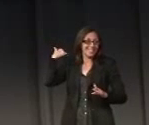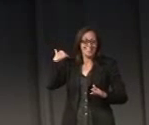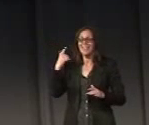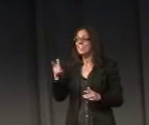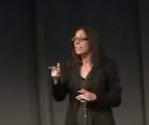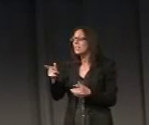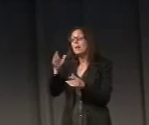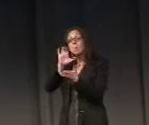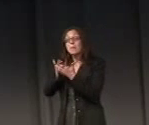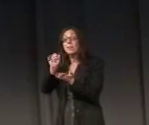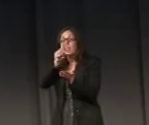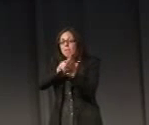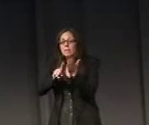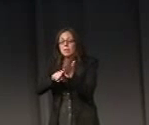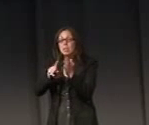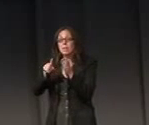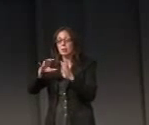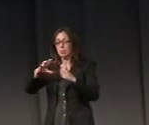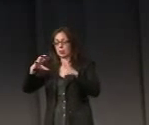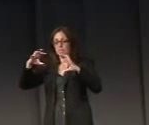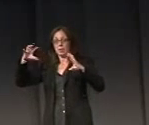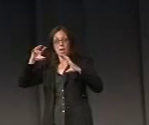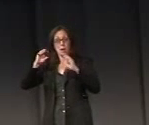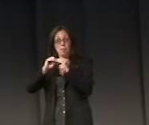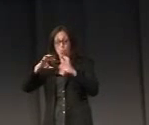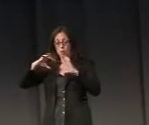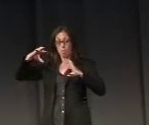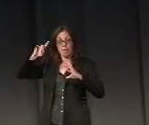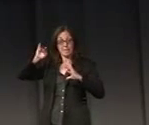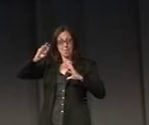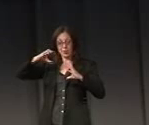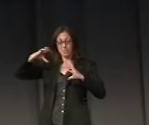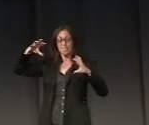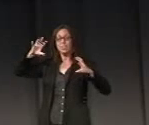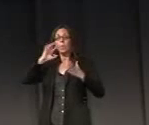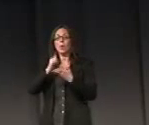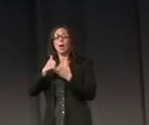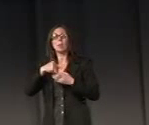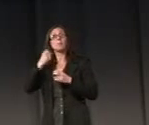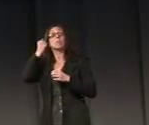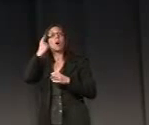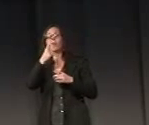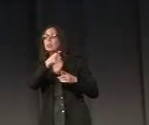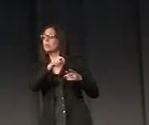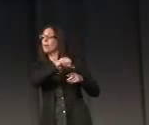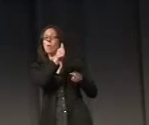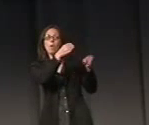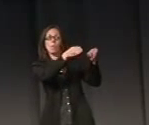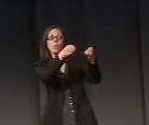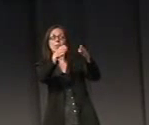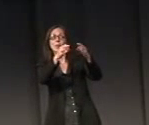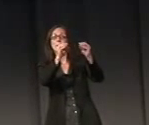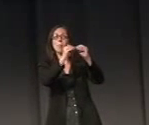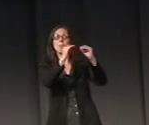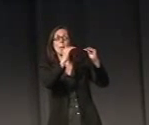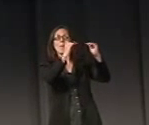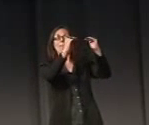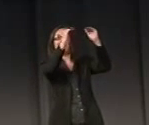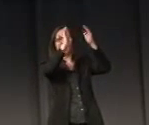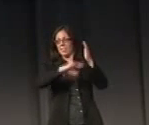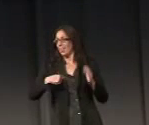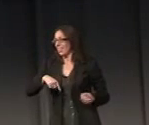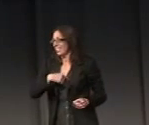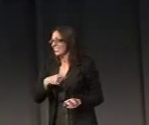higher dimension would lead to an understanding of a higher being than ours. Hinton was wrote